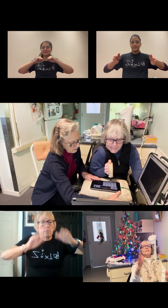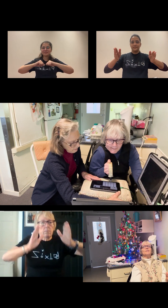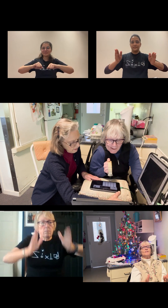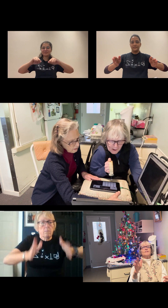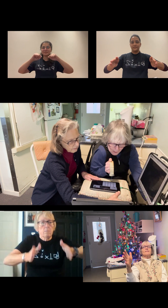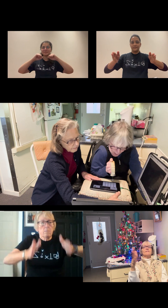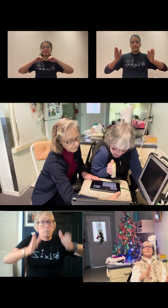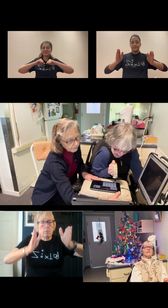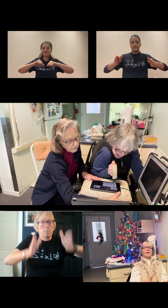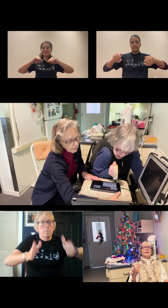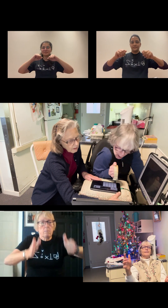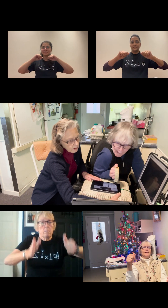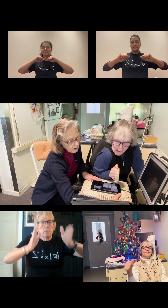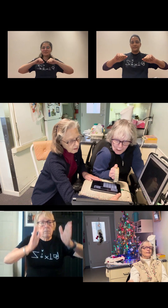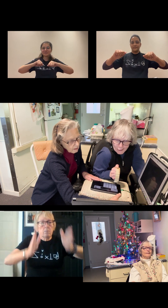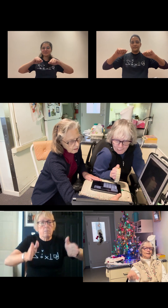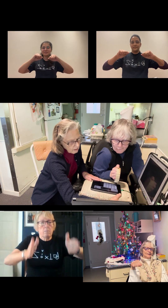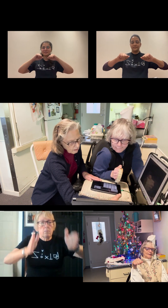of nice little